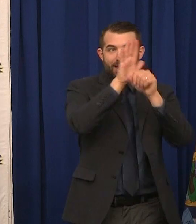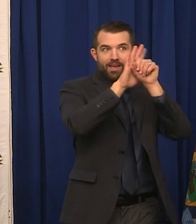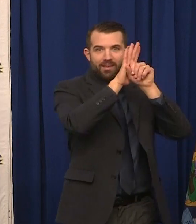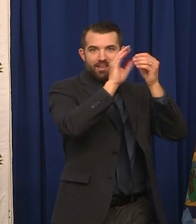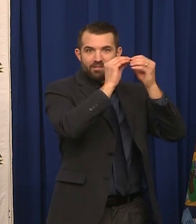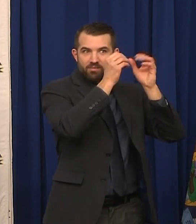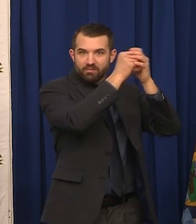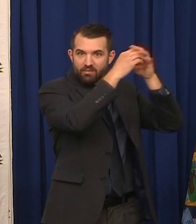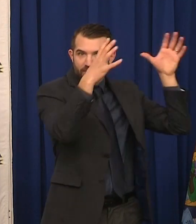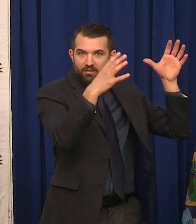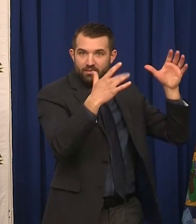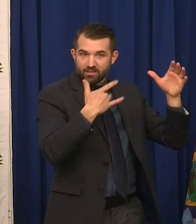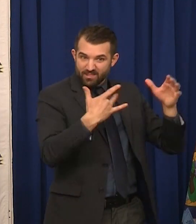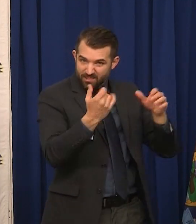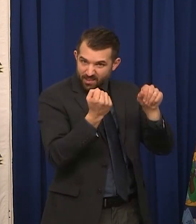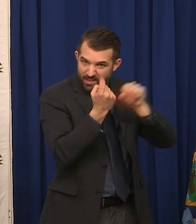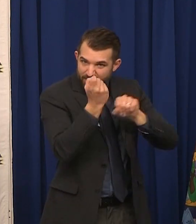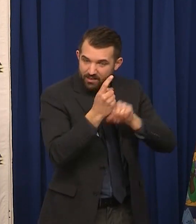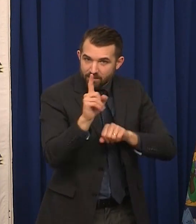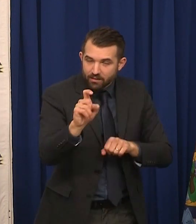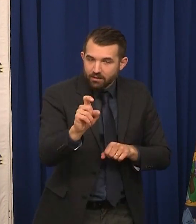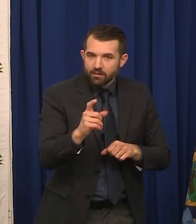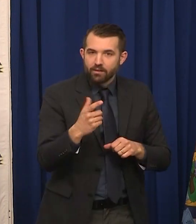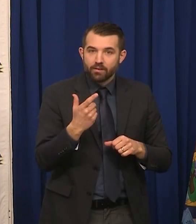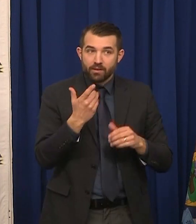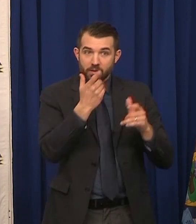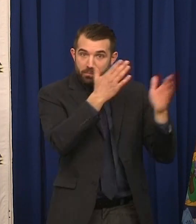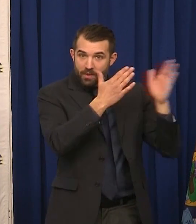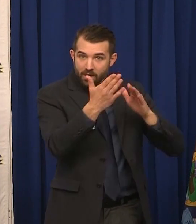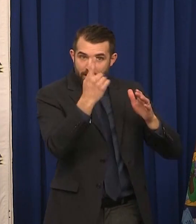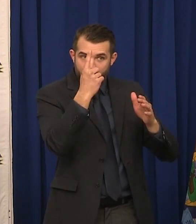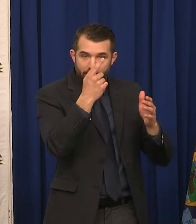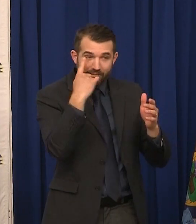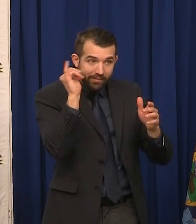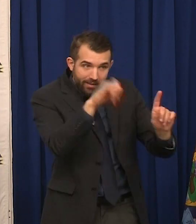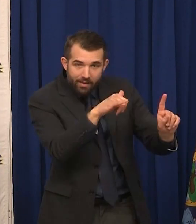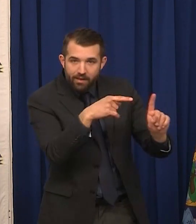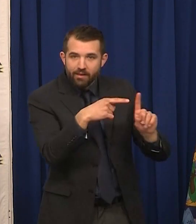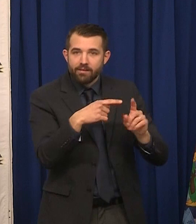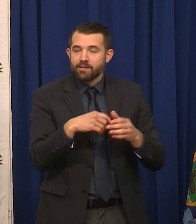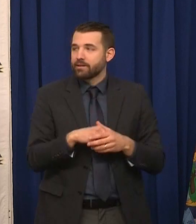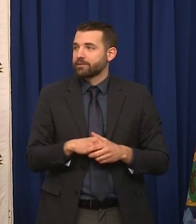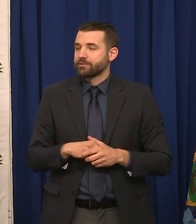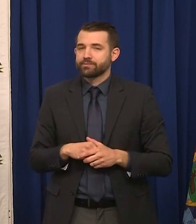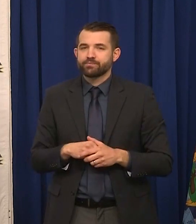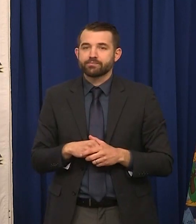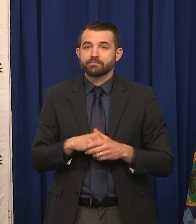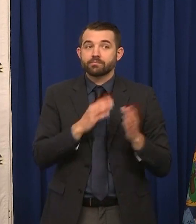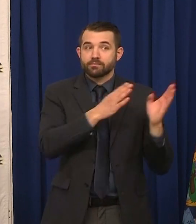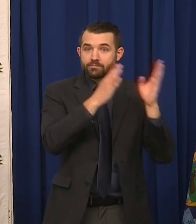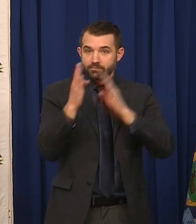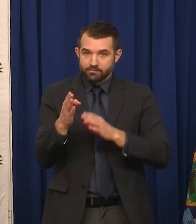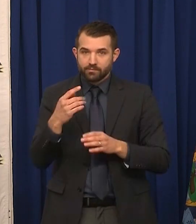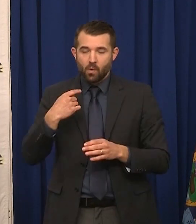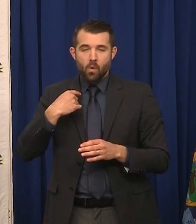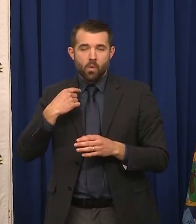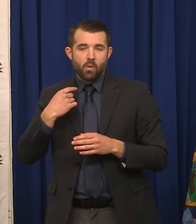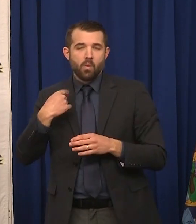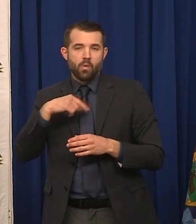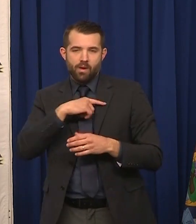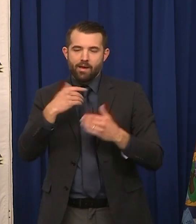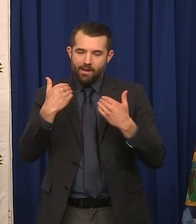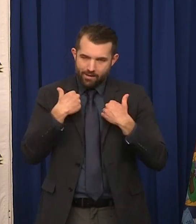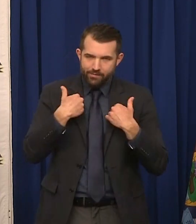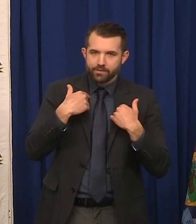neighbors across the state who often, in many cases, sometimes on a volunteer basis, are going out there to care for folks.